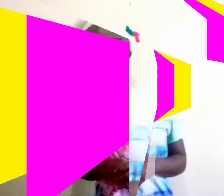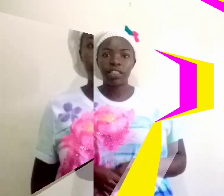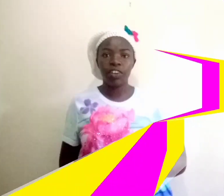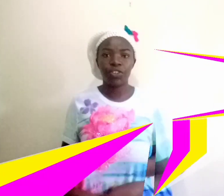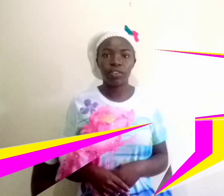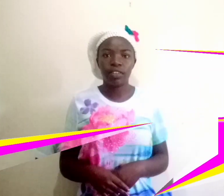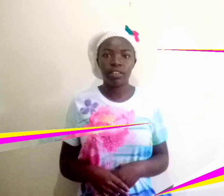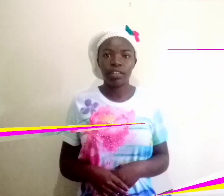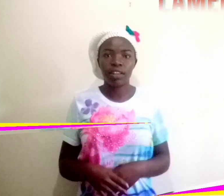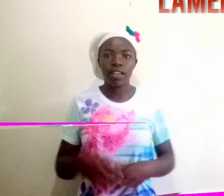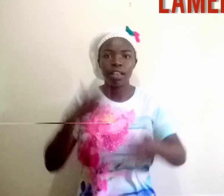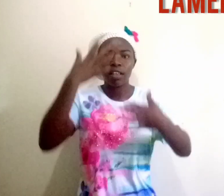Lamentations.